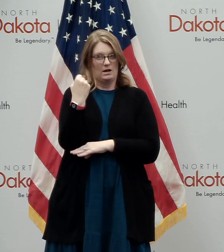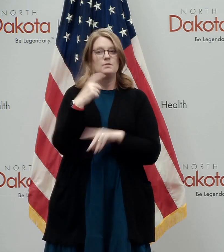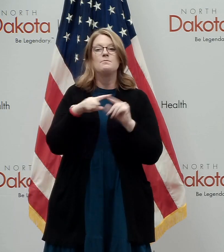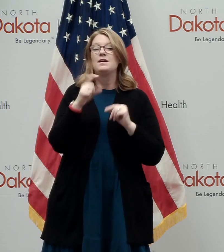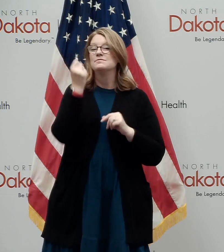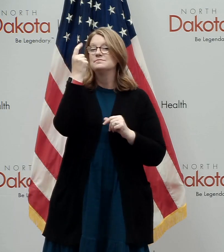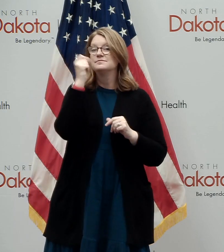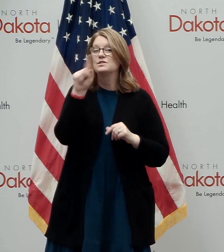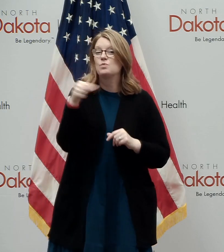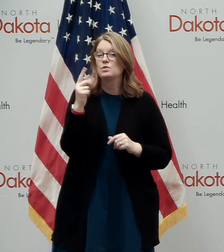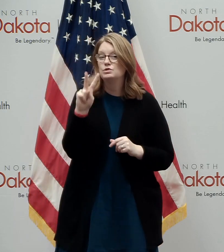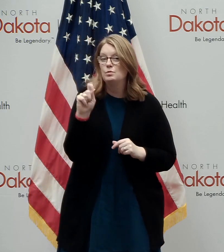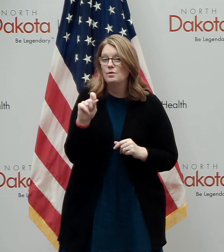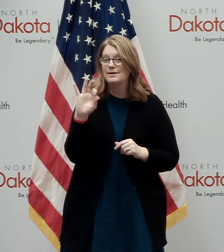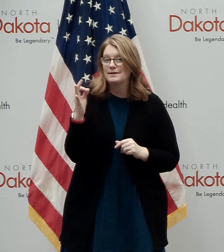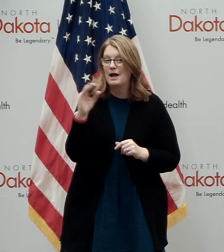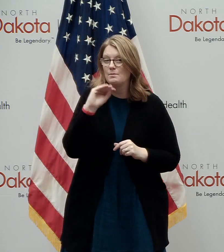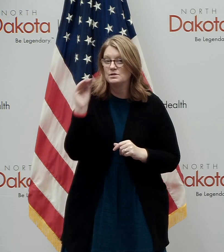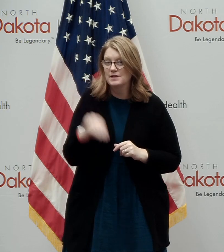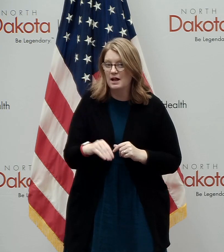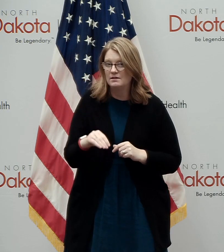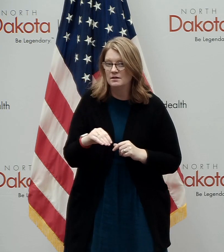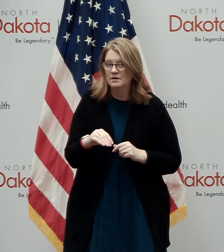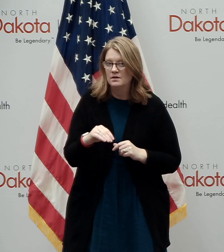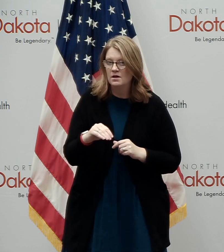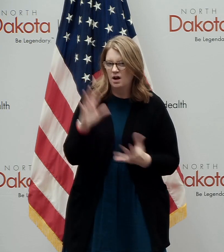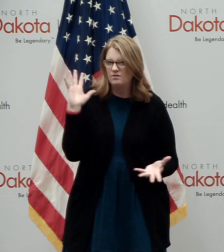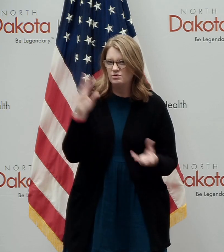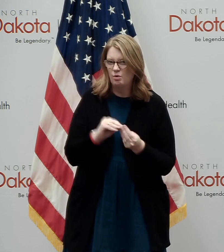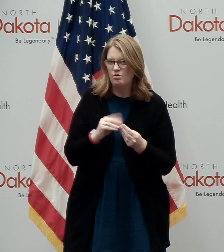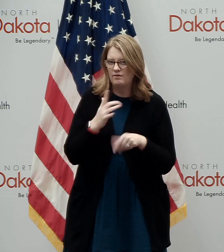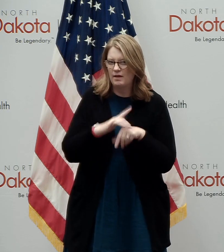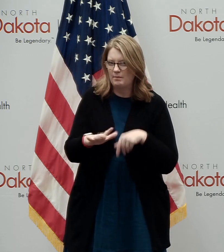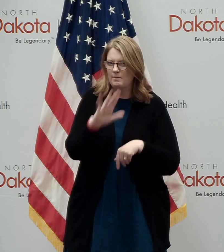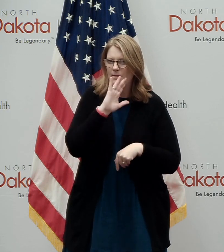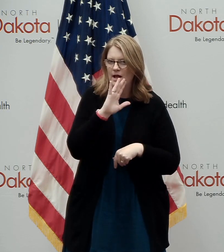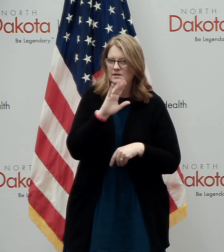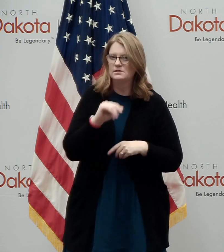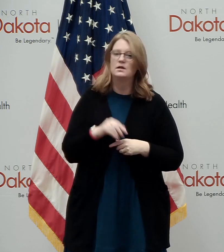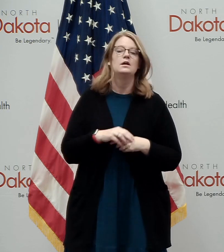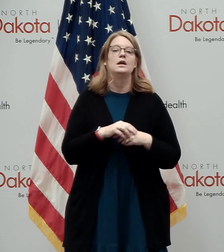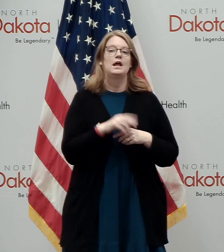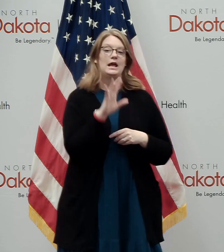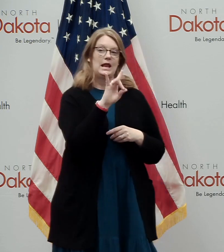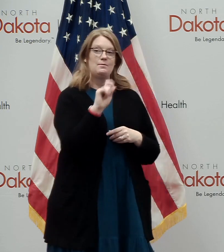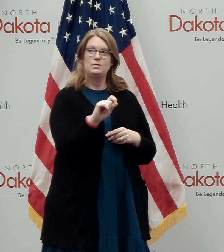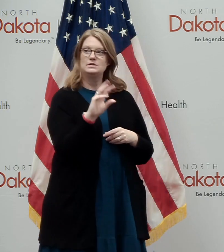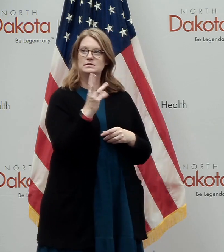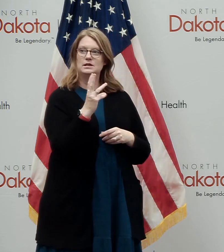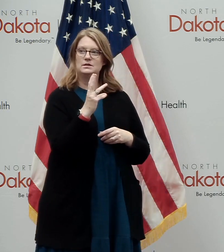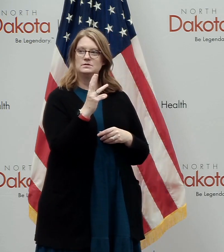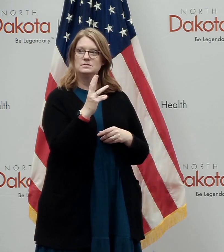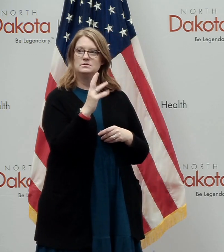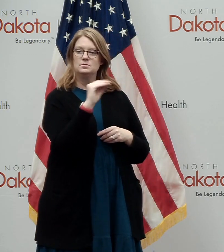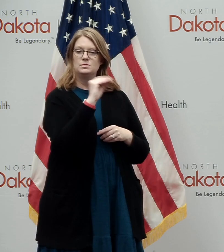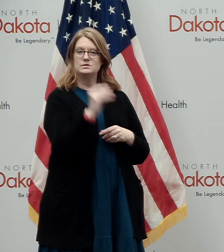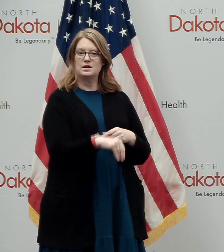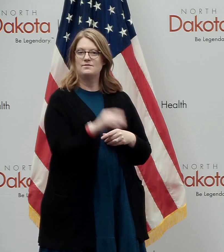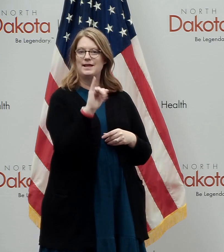only 2.9% of the total available beds and only 8.6% of the ICU